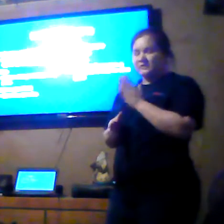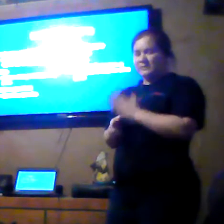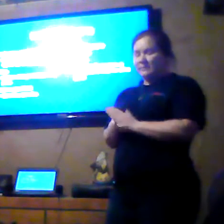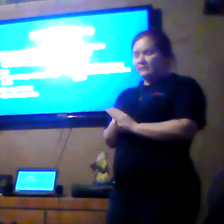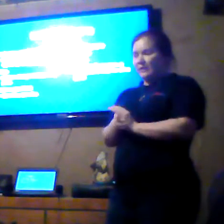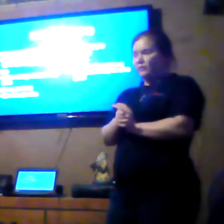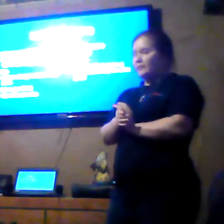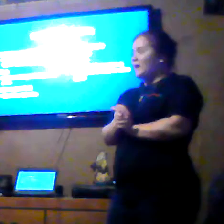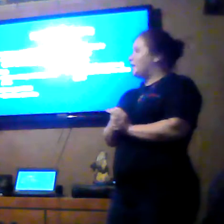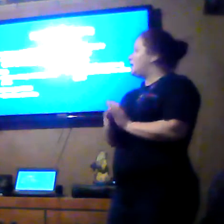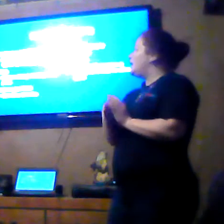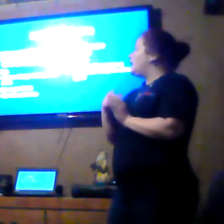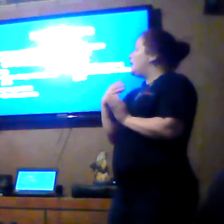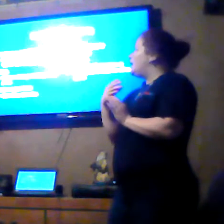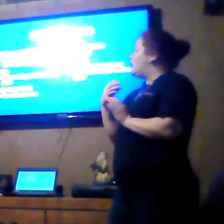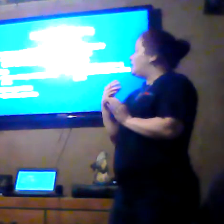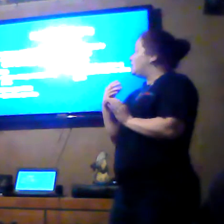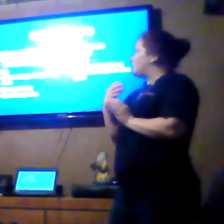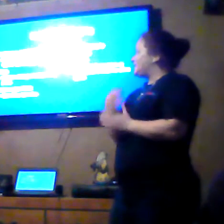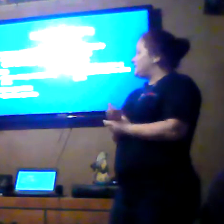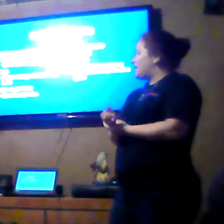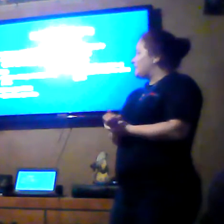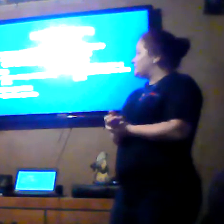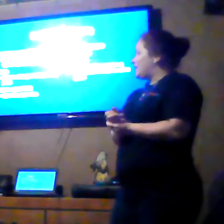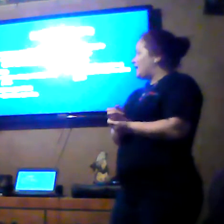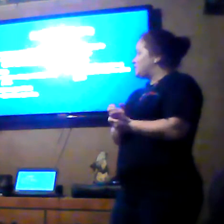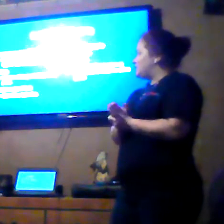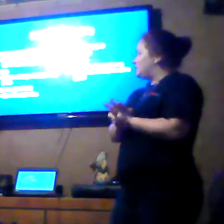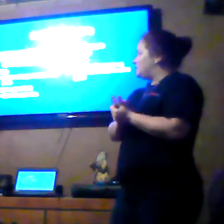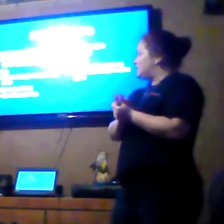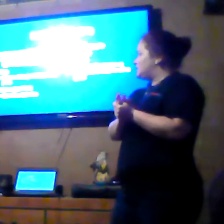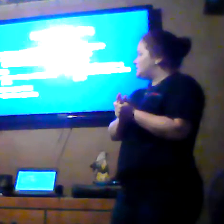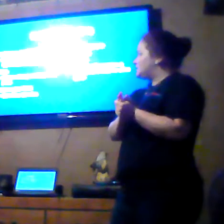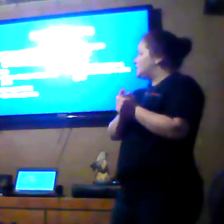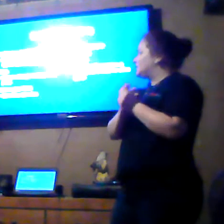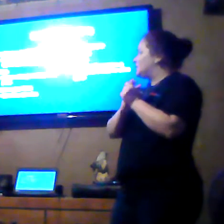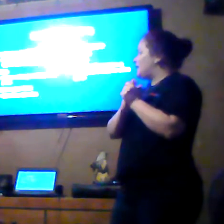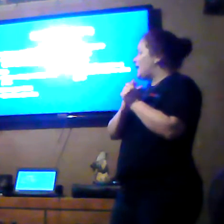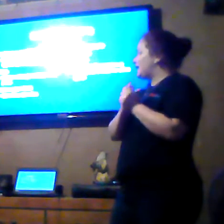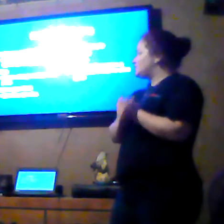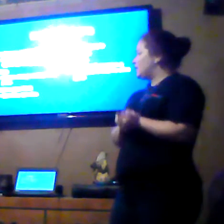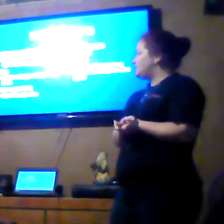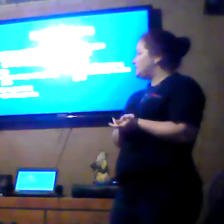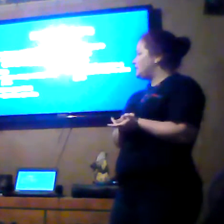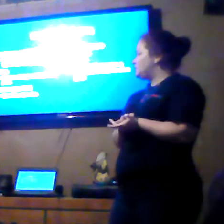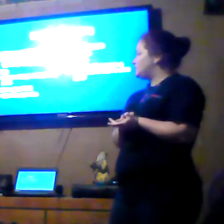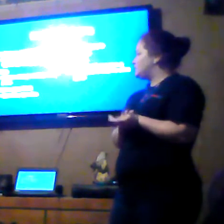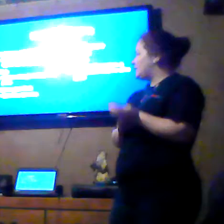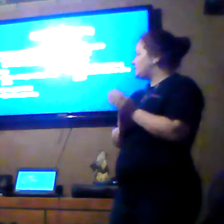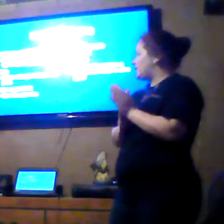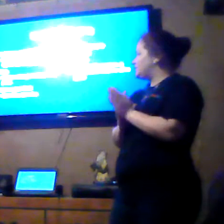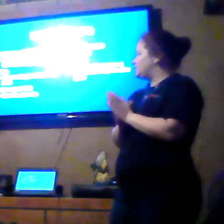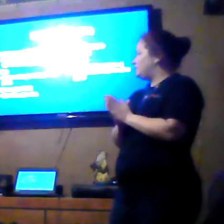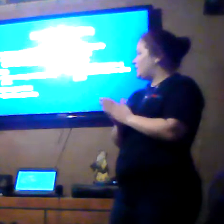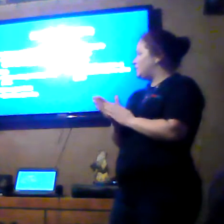type of viral bug, rising titers may actually be missed. X-rays can be used to inspect changes in bone and